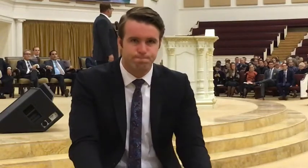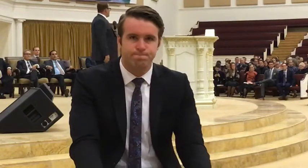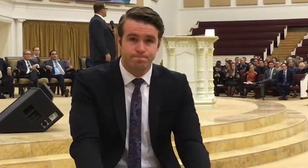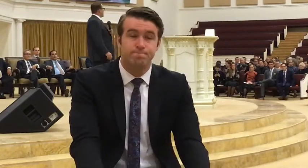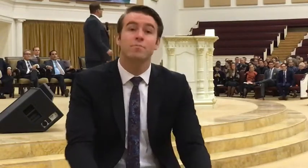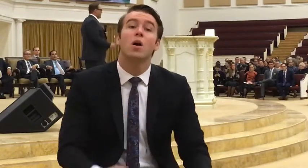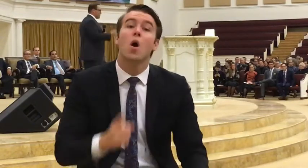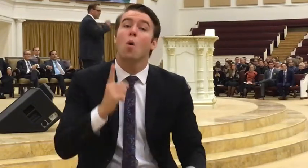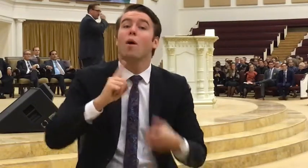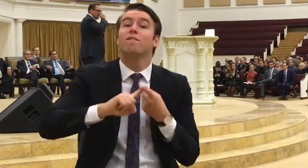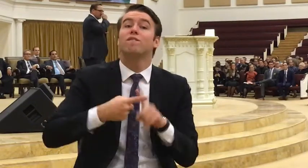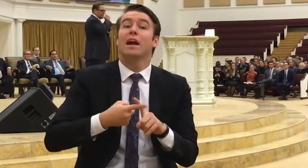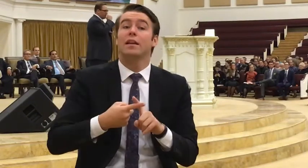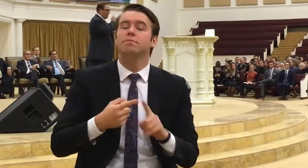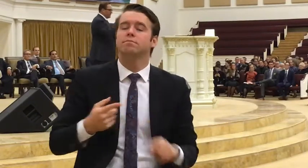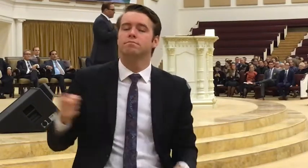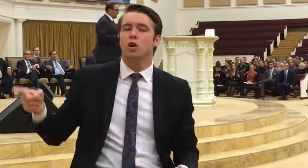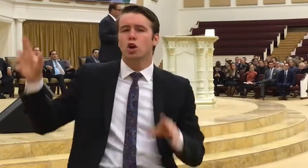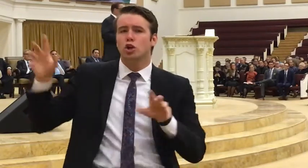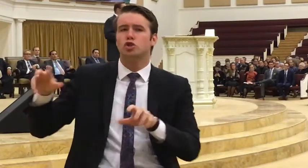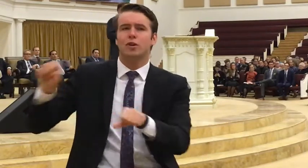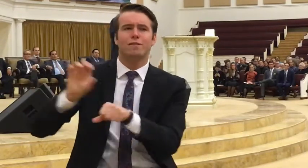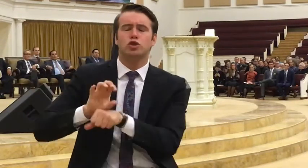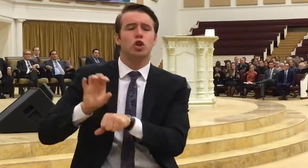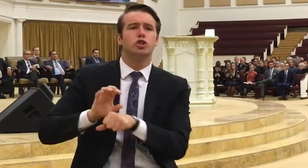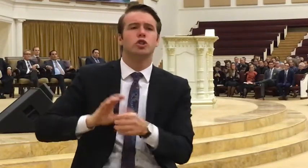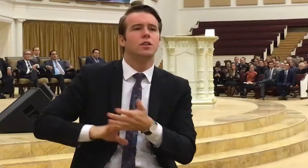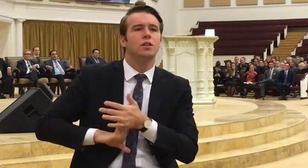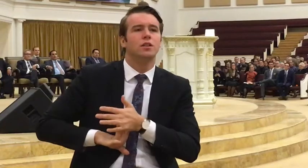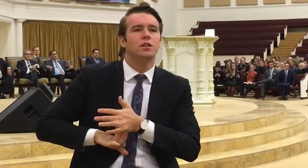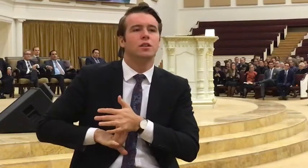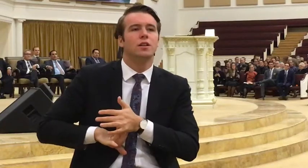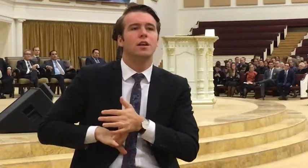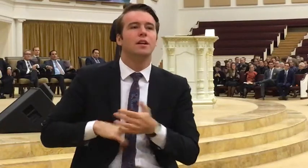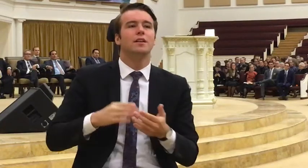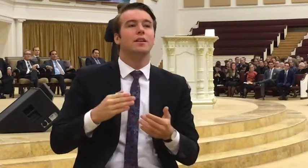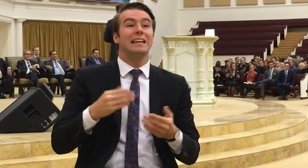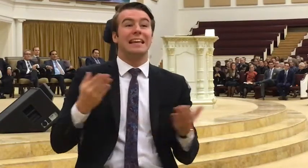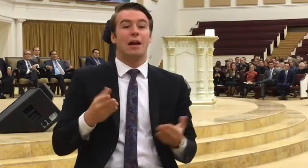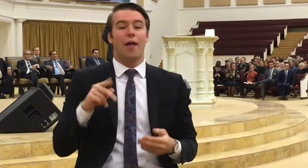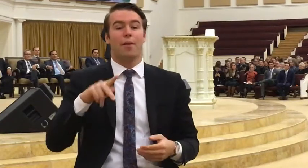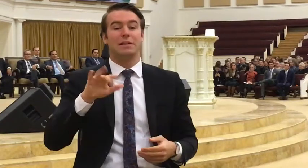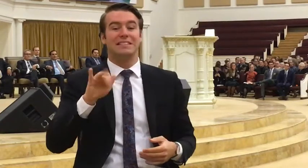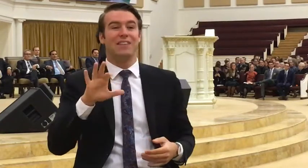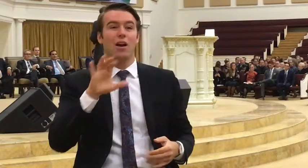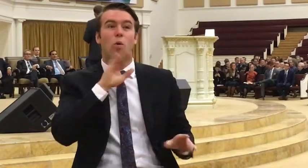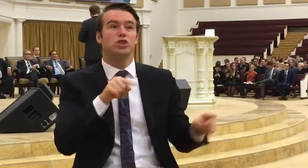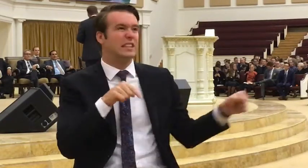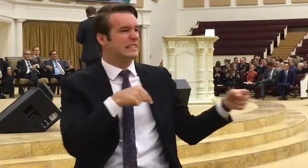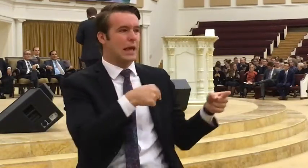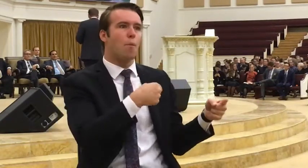had a friend that took a church somewhere between here and the Pacific Ocean.